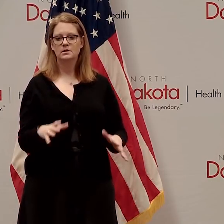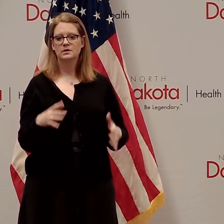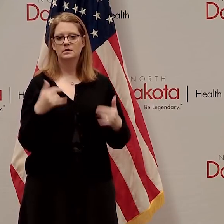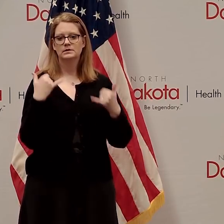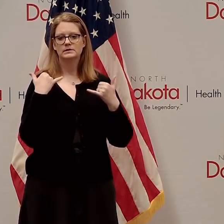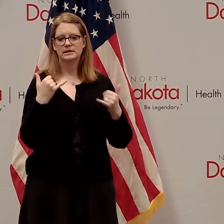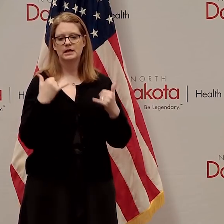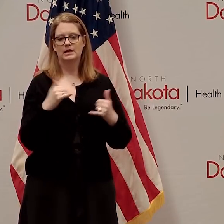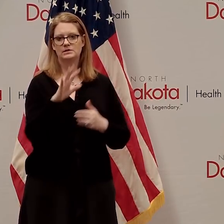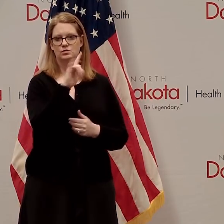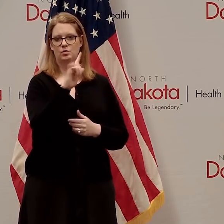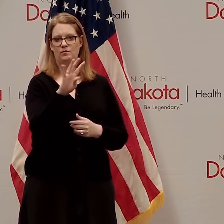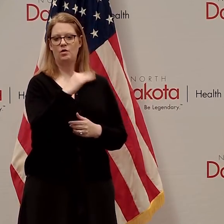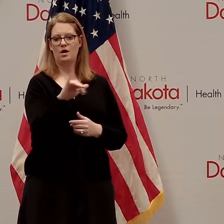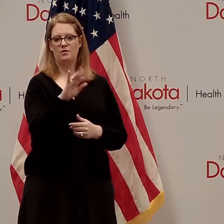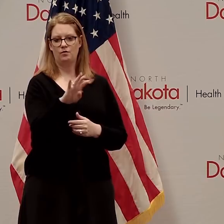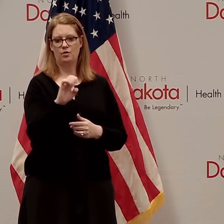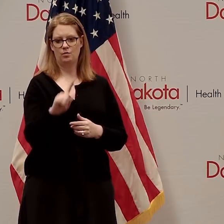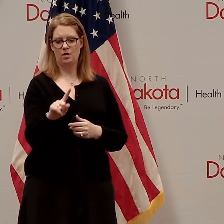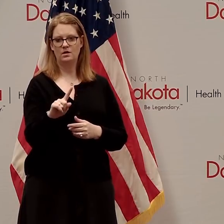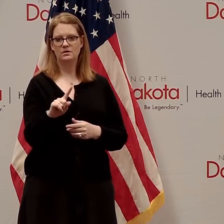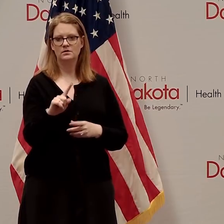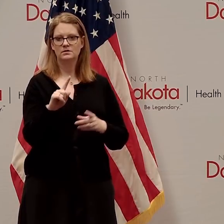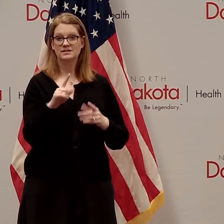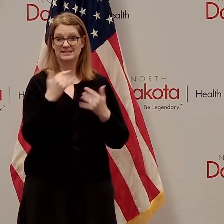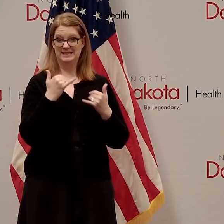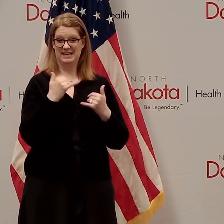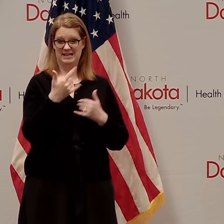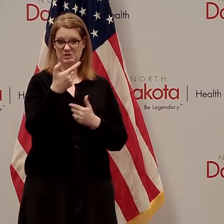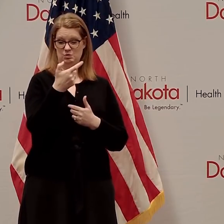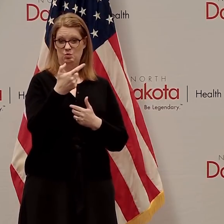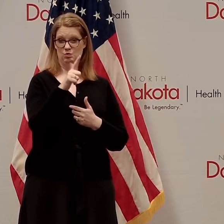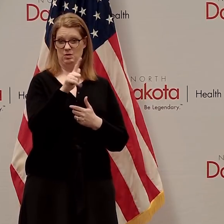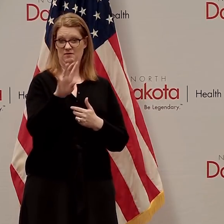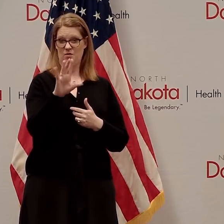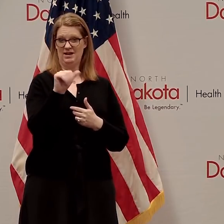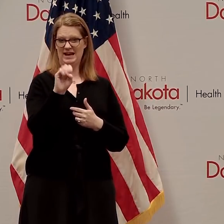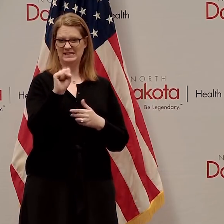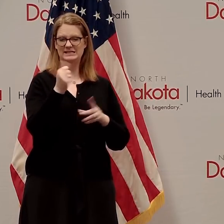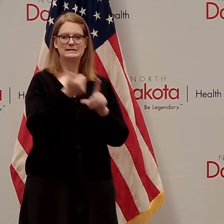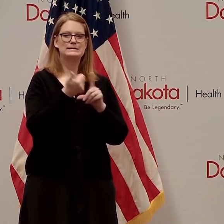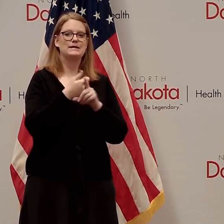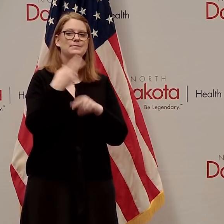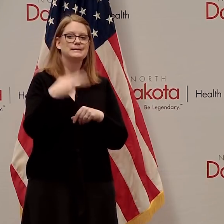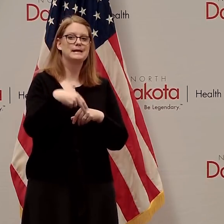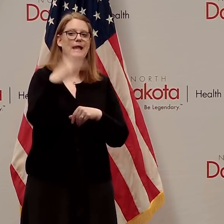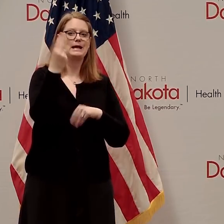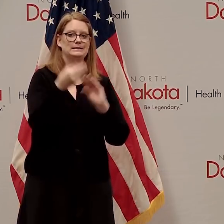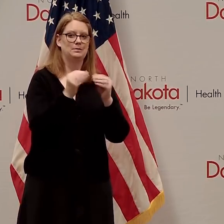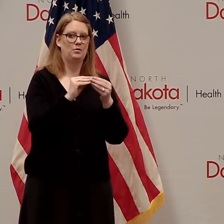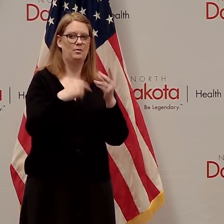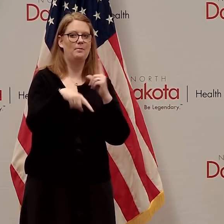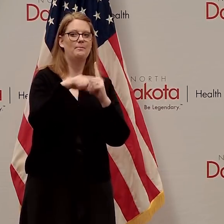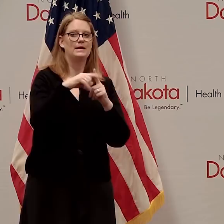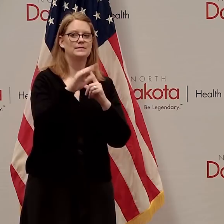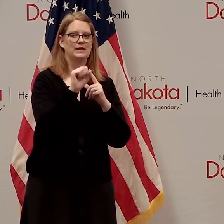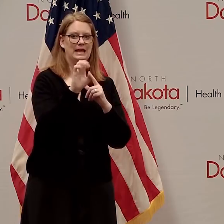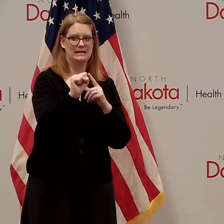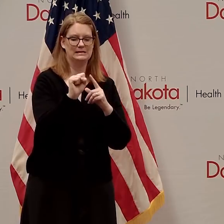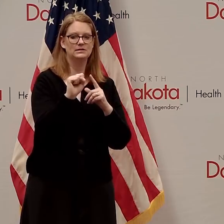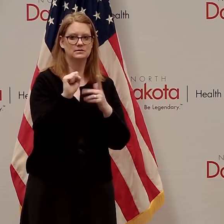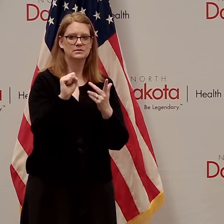Today's 24 cases is the highest that we've reported since we've begun reporting on